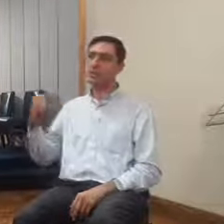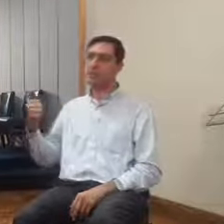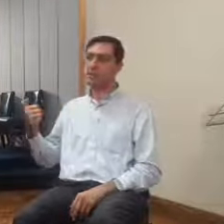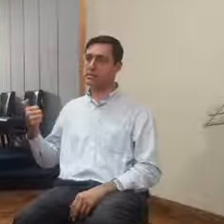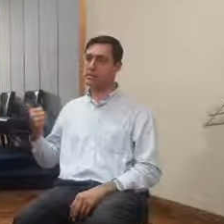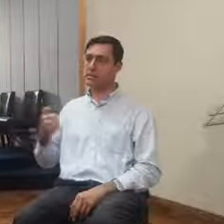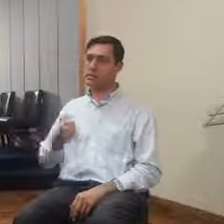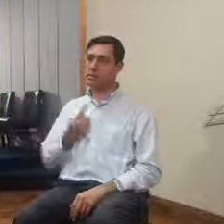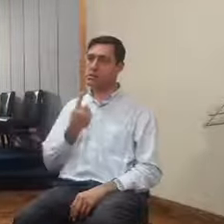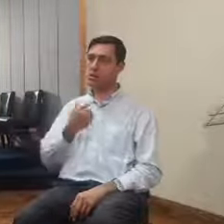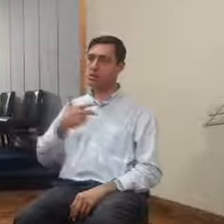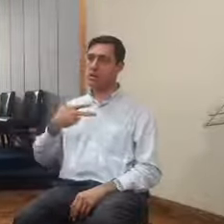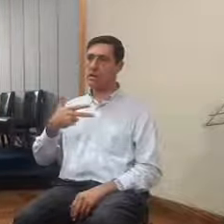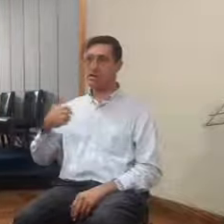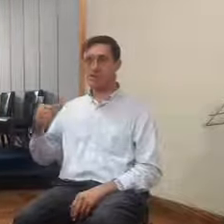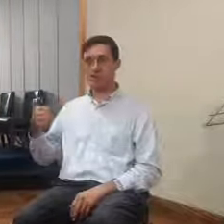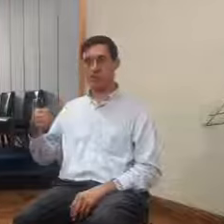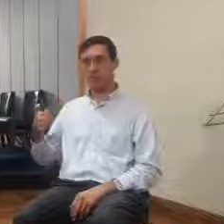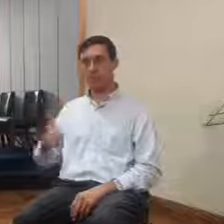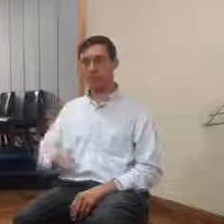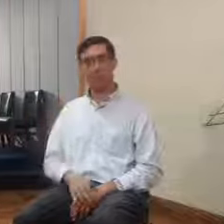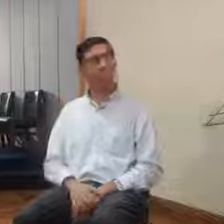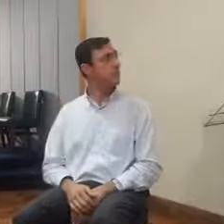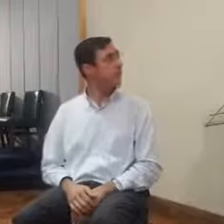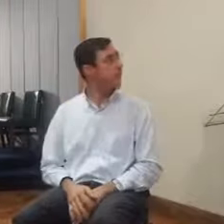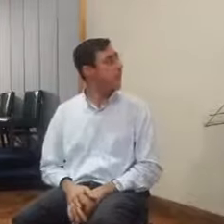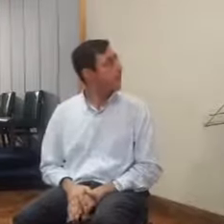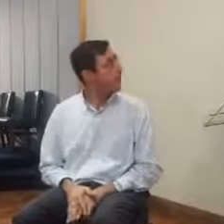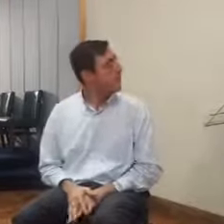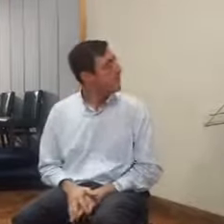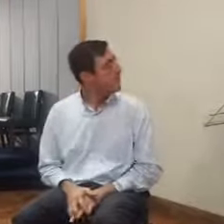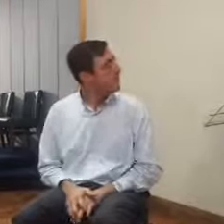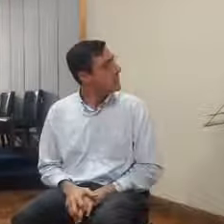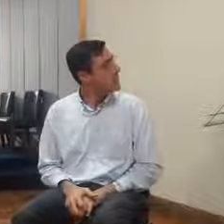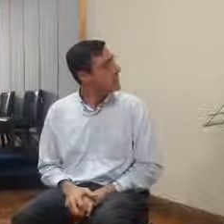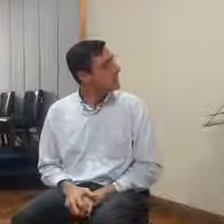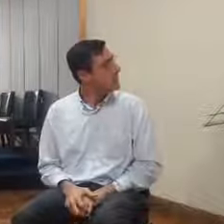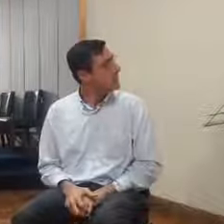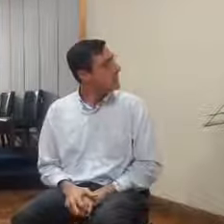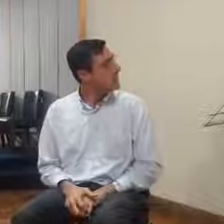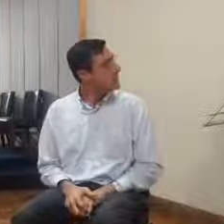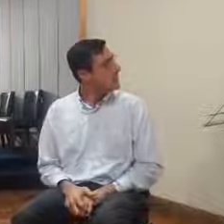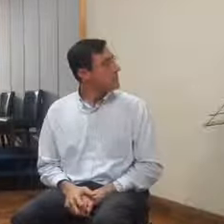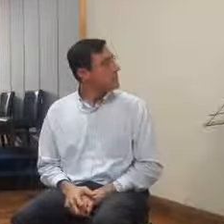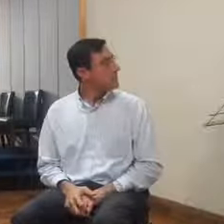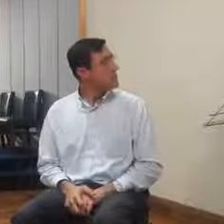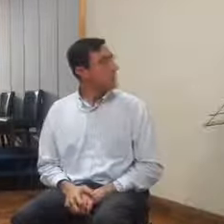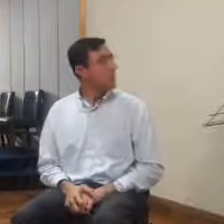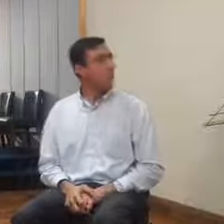186. With all Thy mercies, O my God, my rising soul to obey.